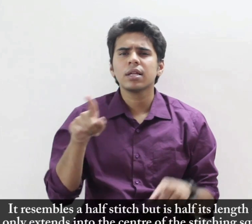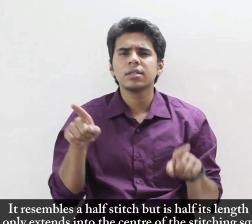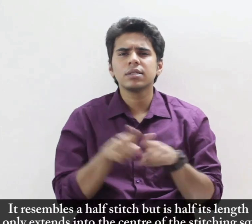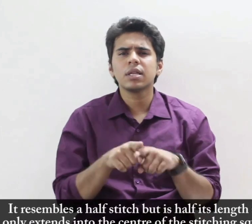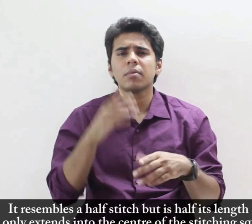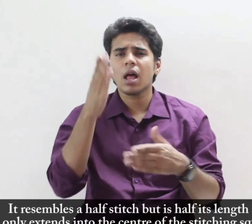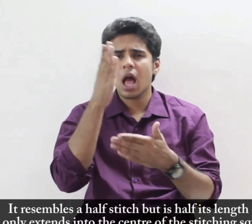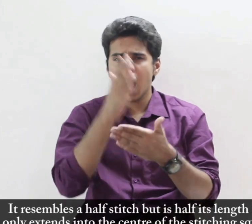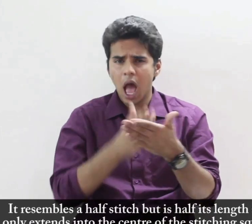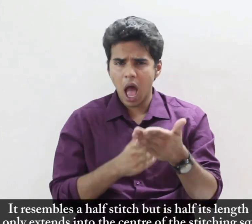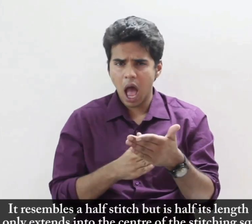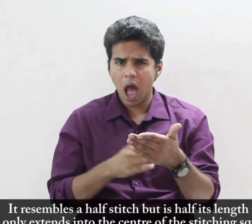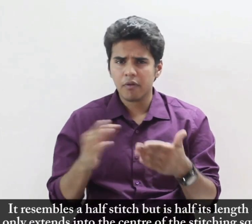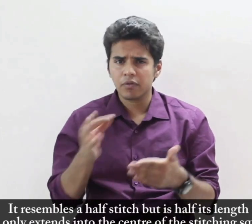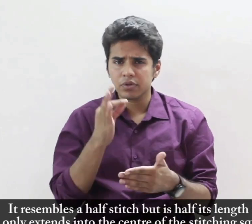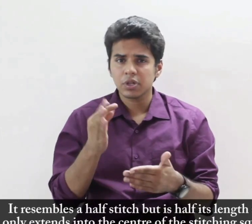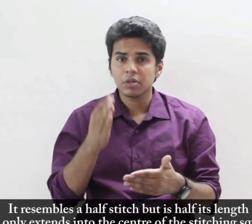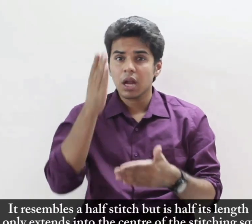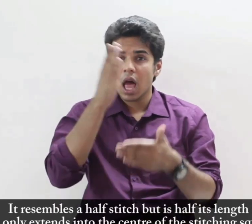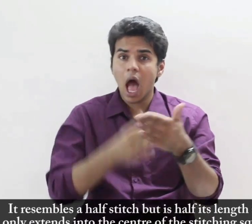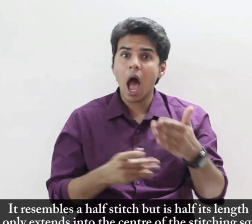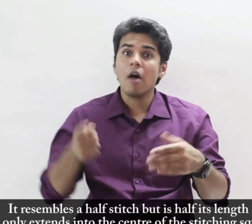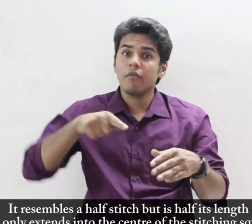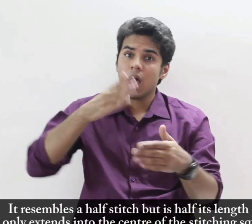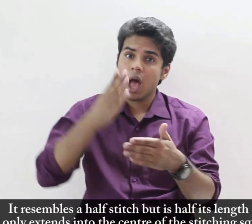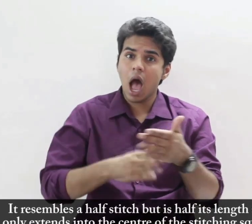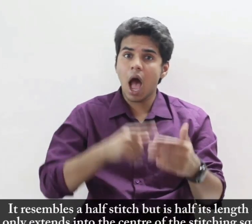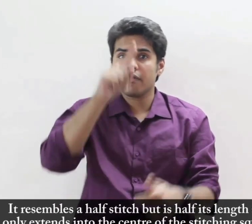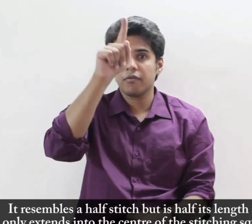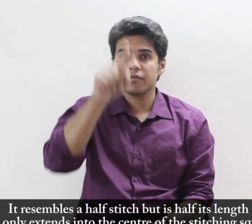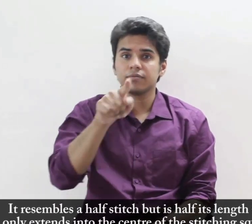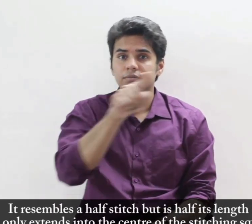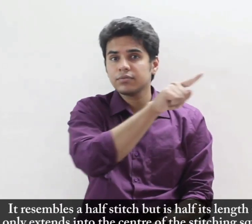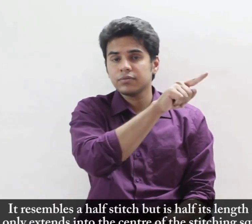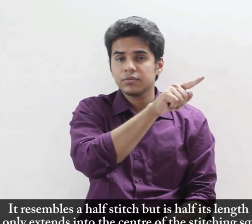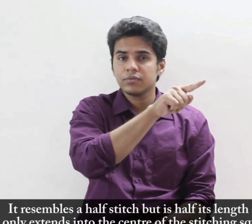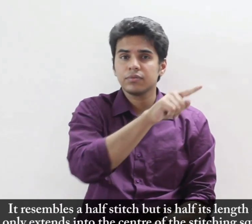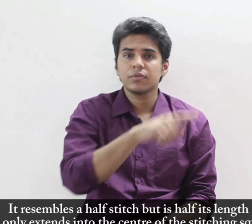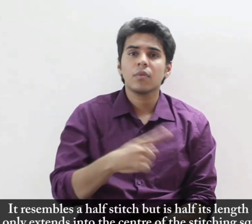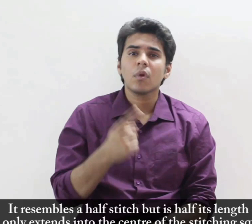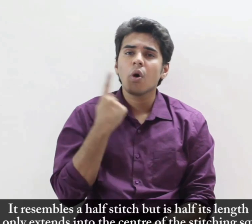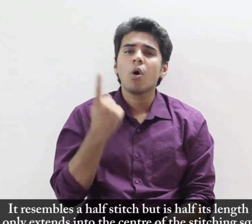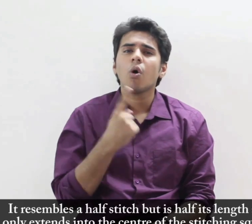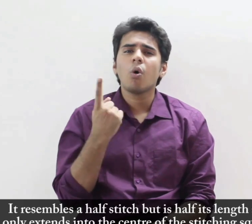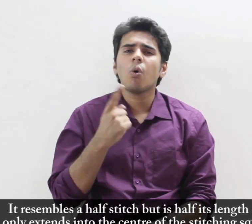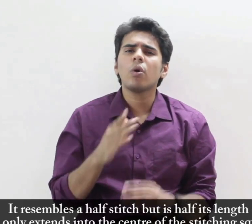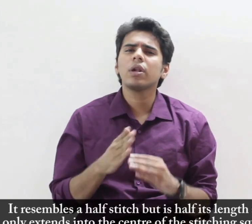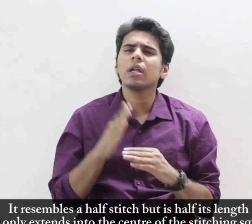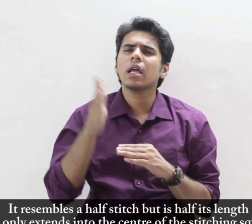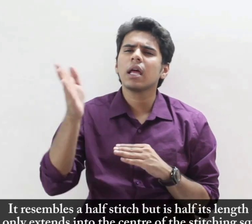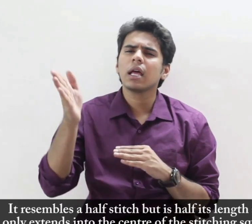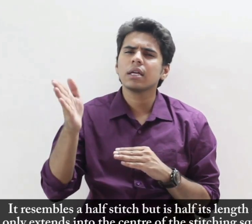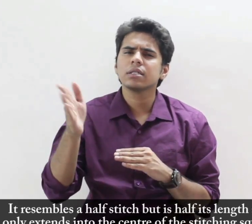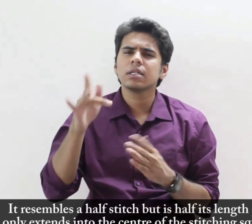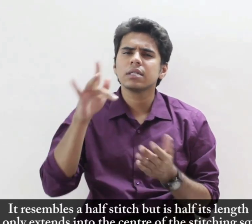It resembles a half stitch but is half its length and only extends into the center of the stitching